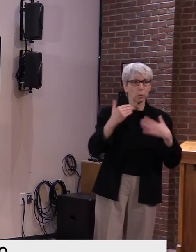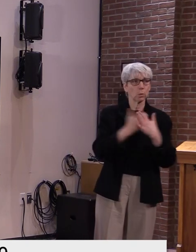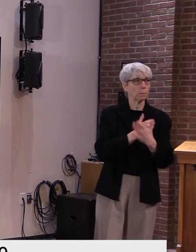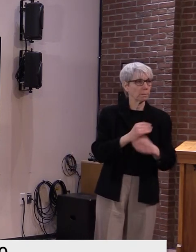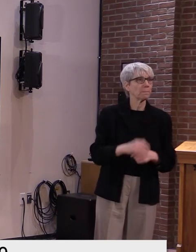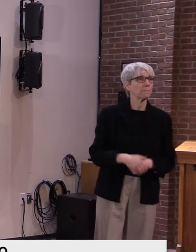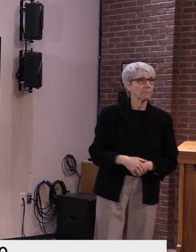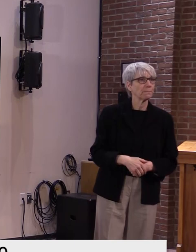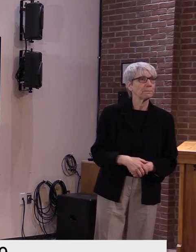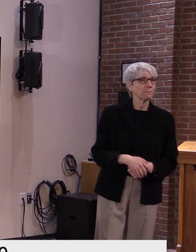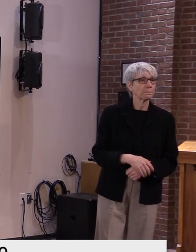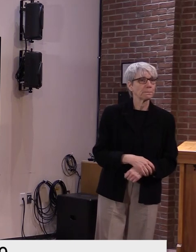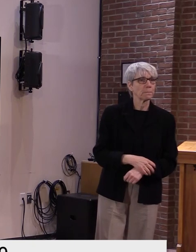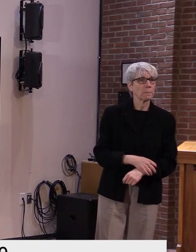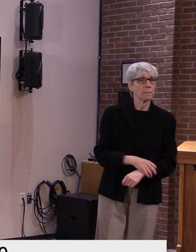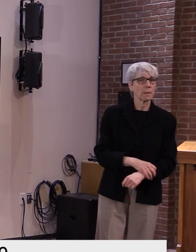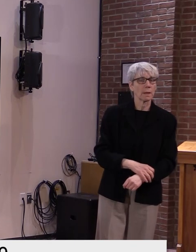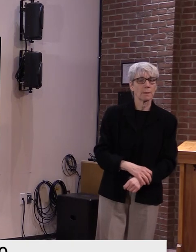different.